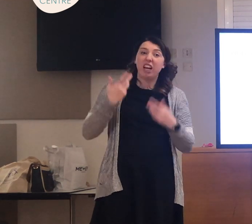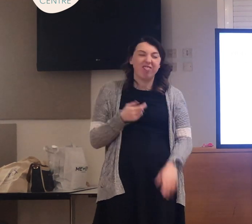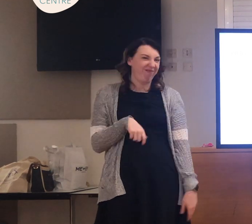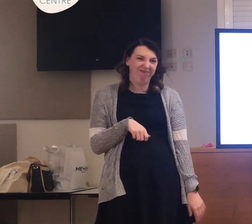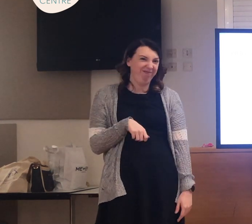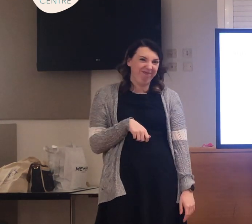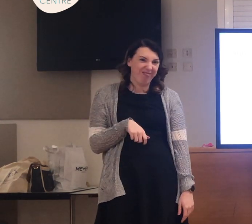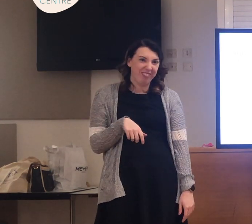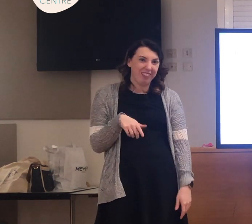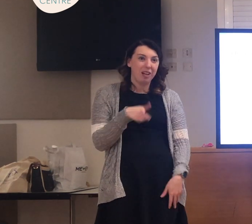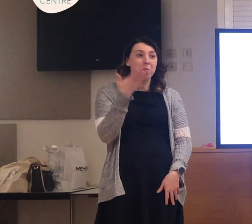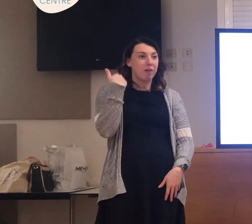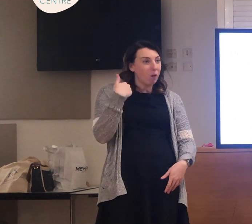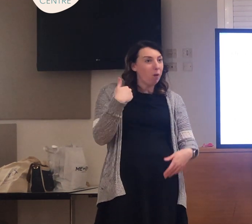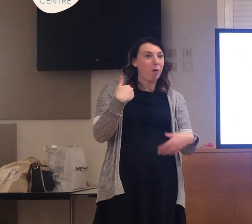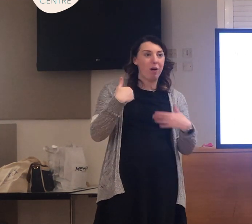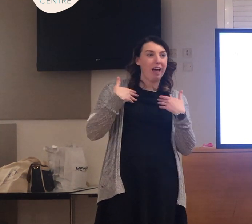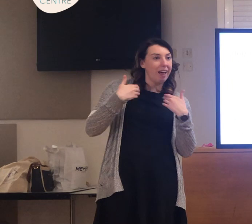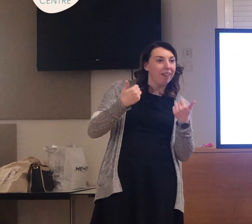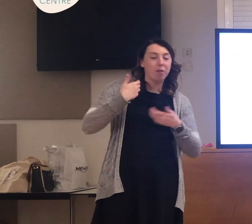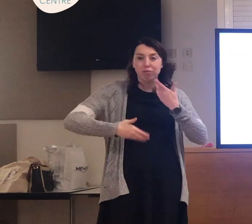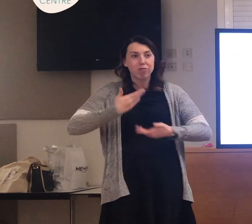do all the things you were doing perhaps before?